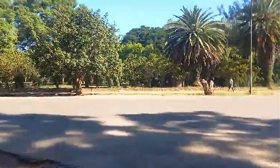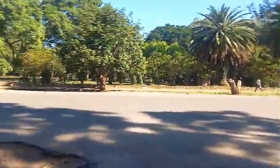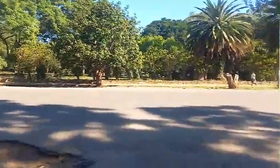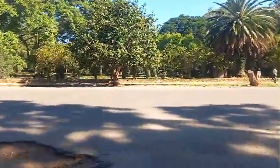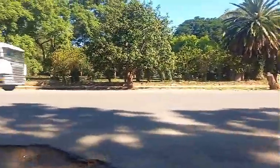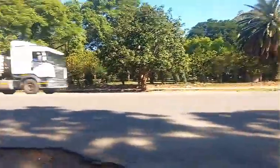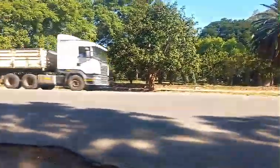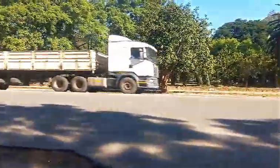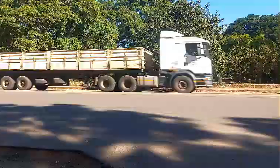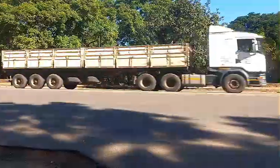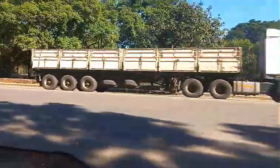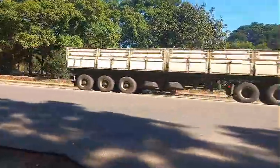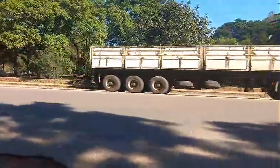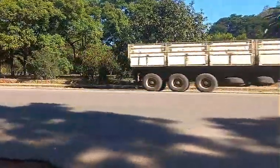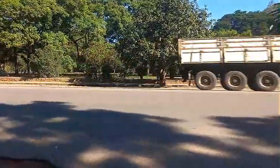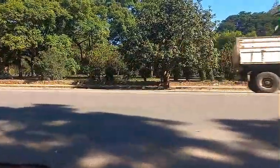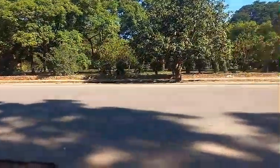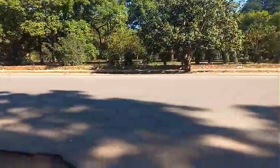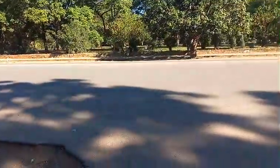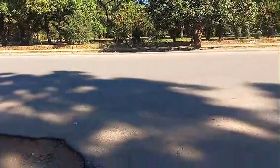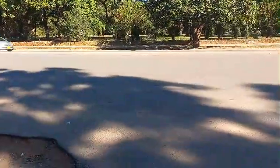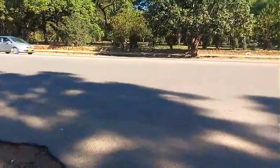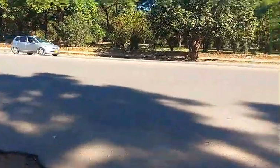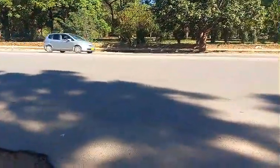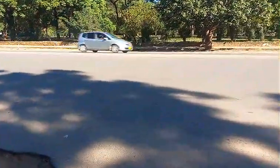administrator, and we're preparing for a show that will be held